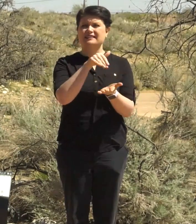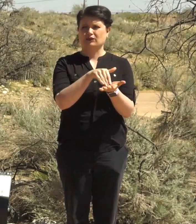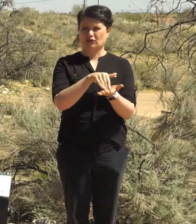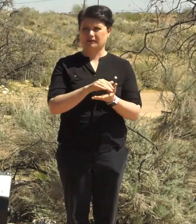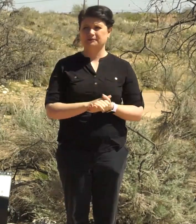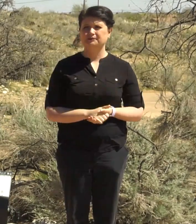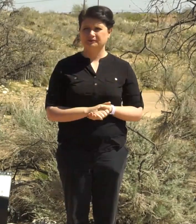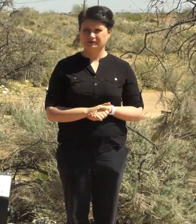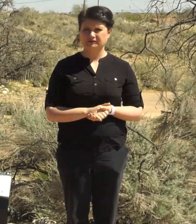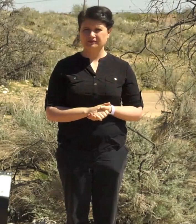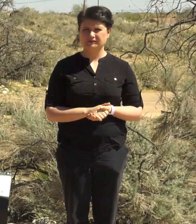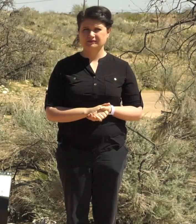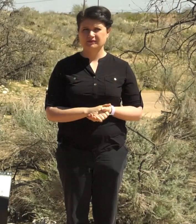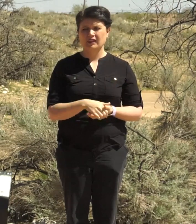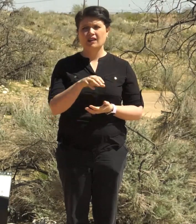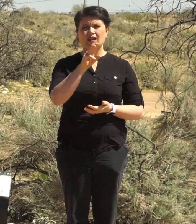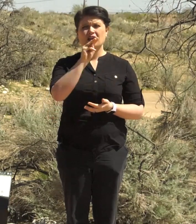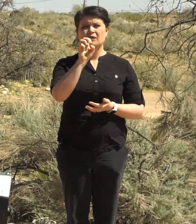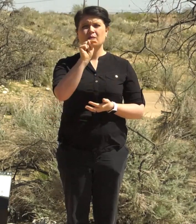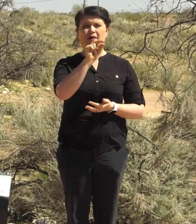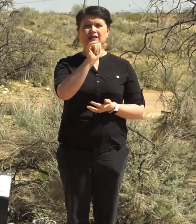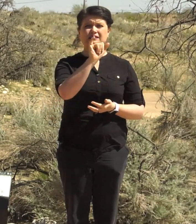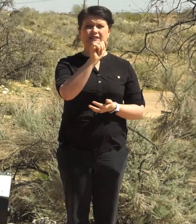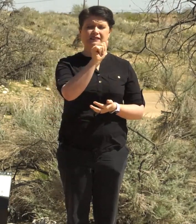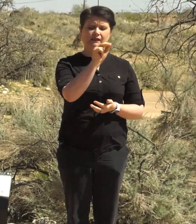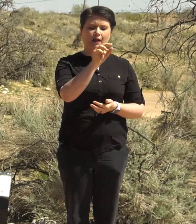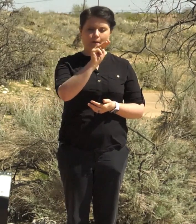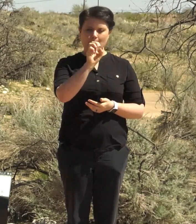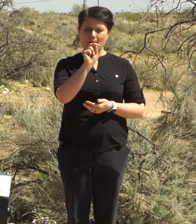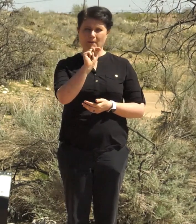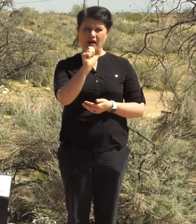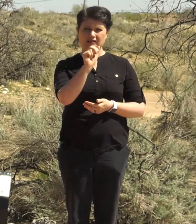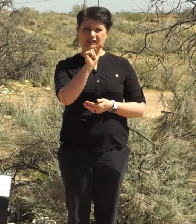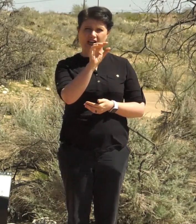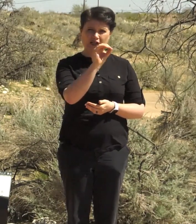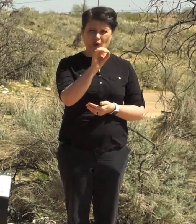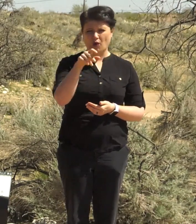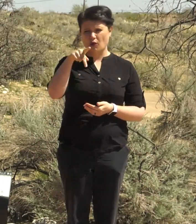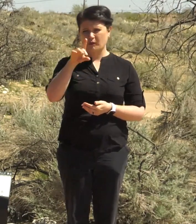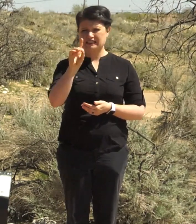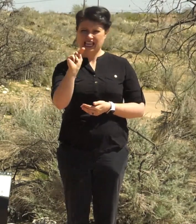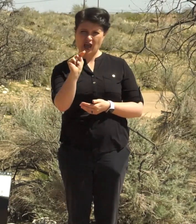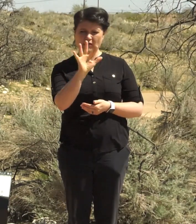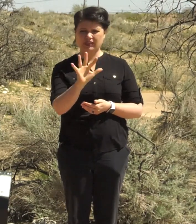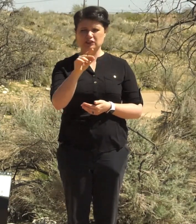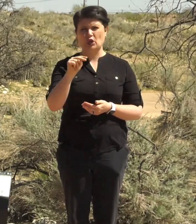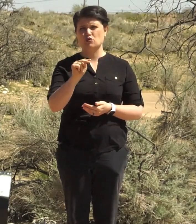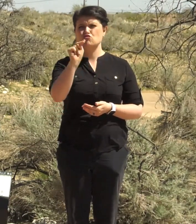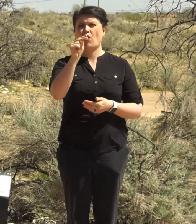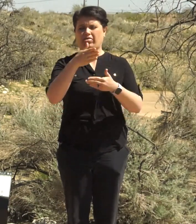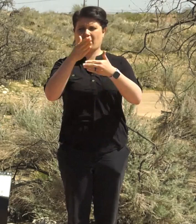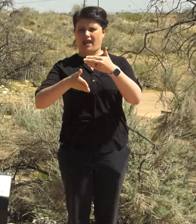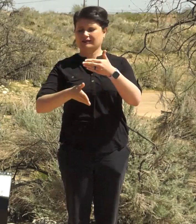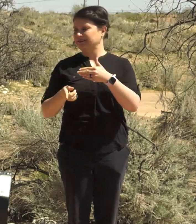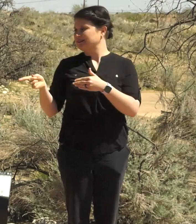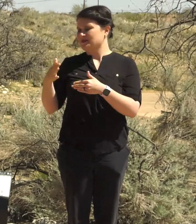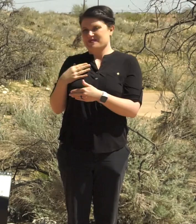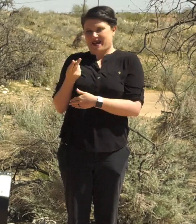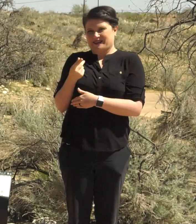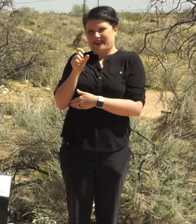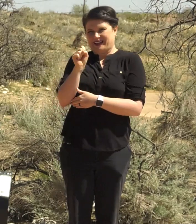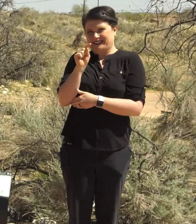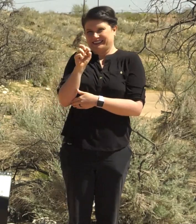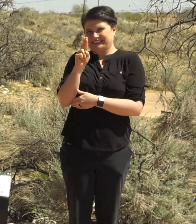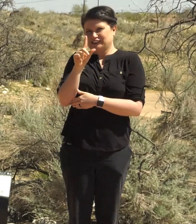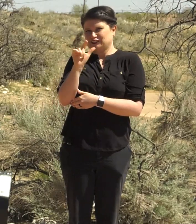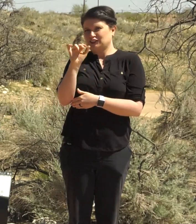At Montano and Paseo is kind of the northern boundaries. With me here is my dog Sterling. We can't